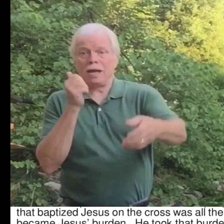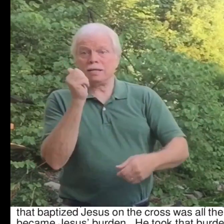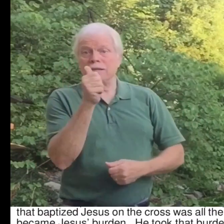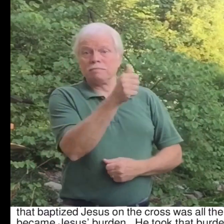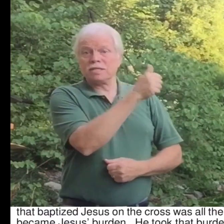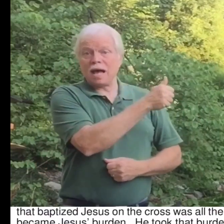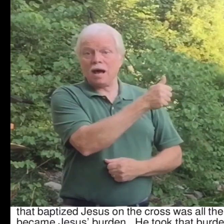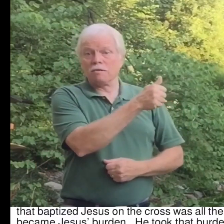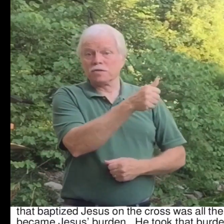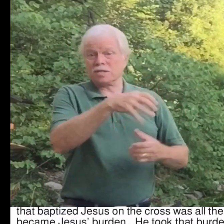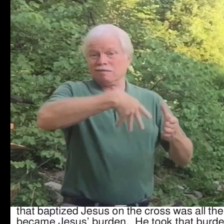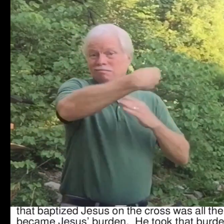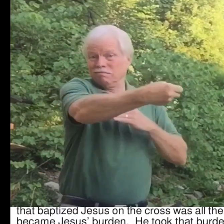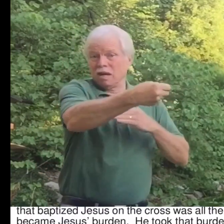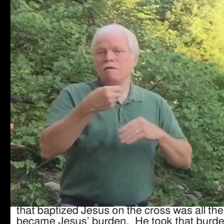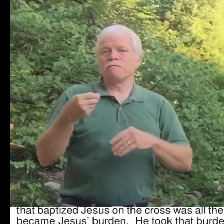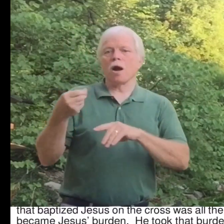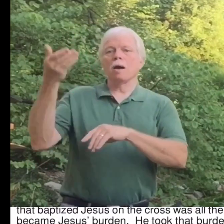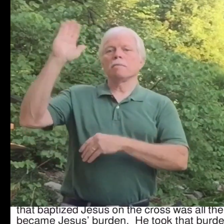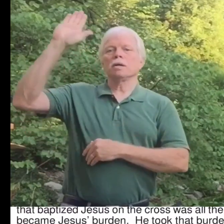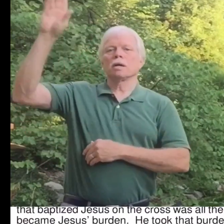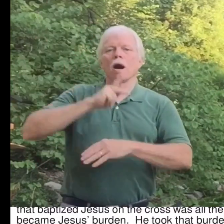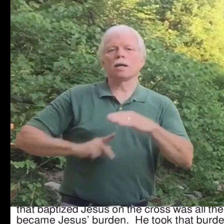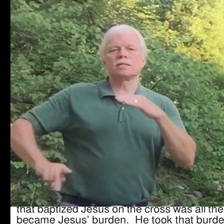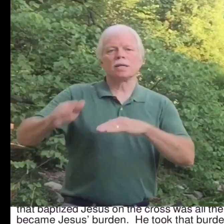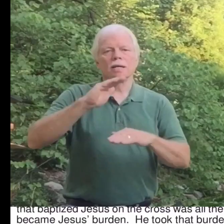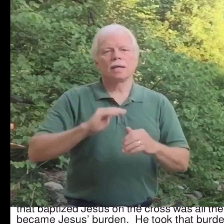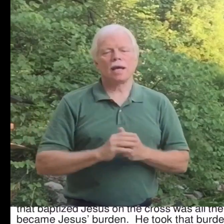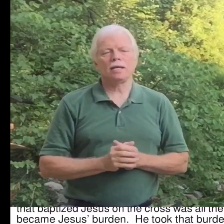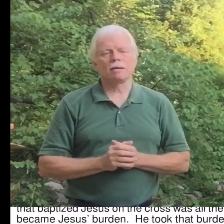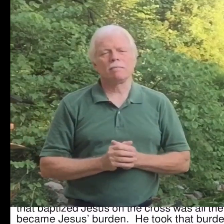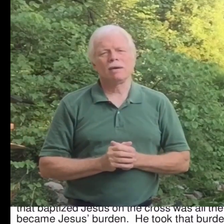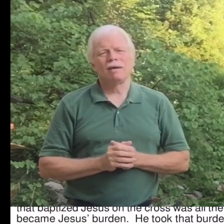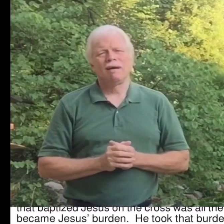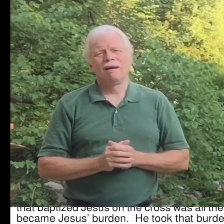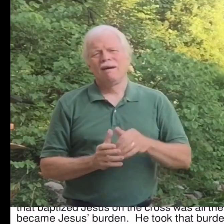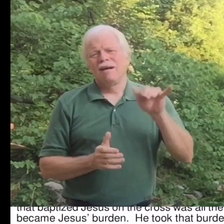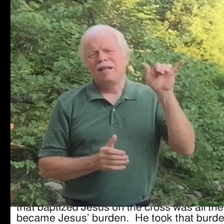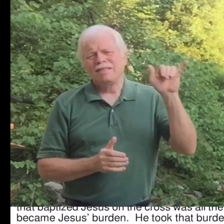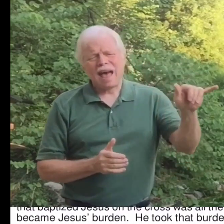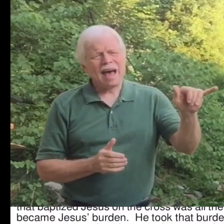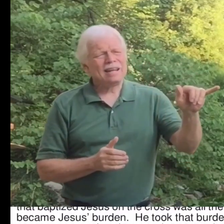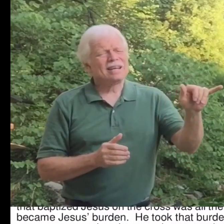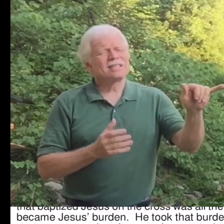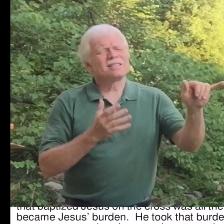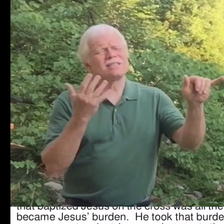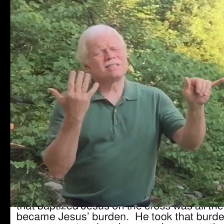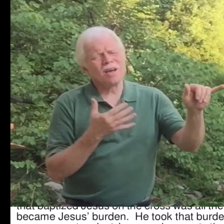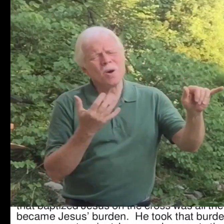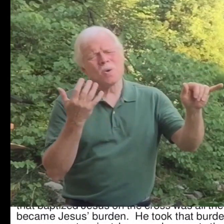separate themselves from God's kingdom. That is